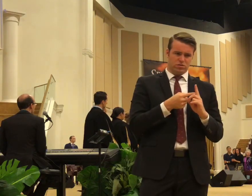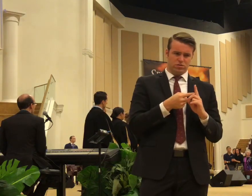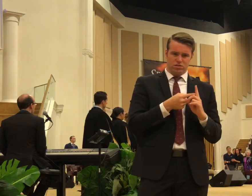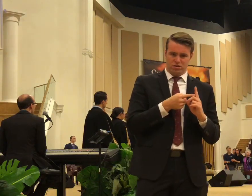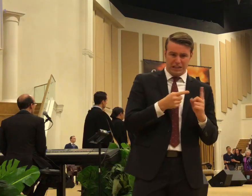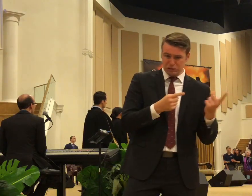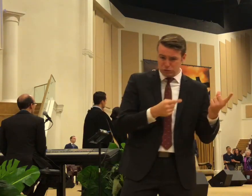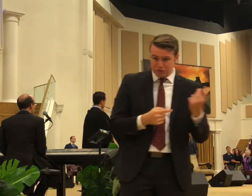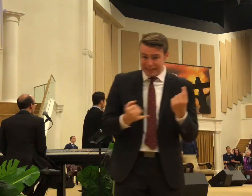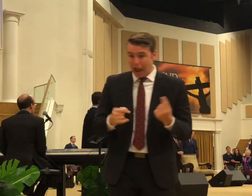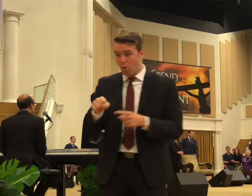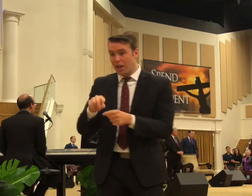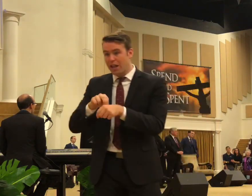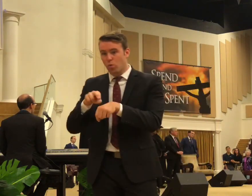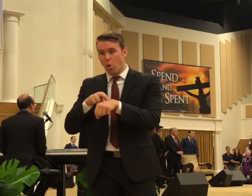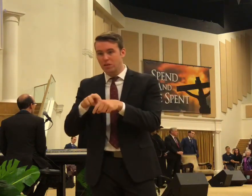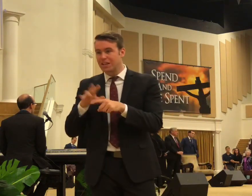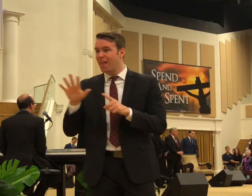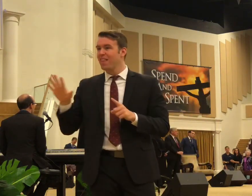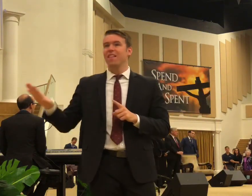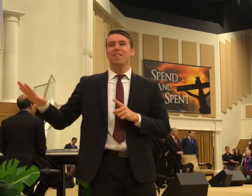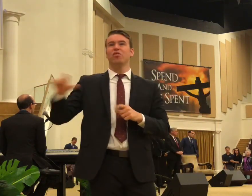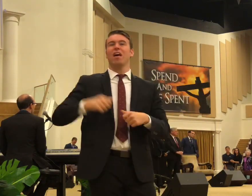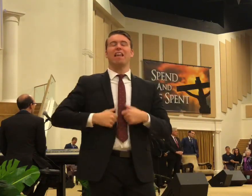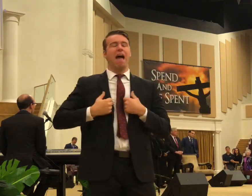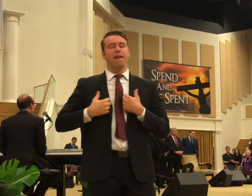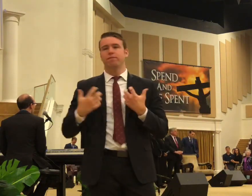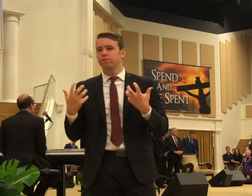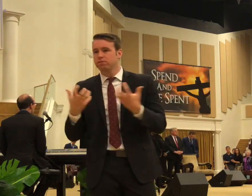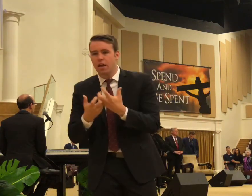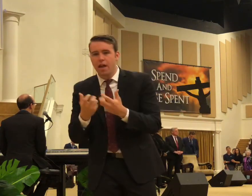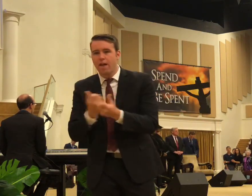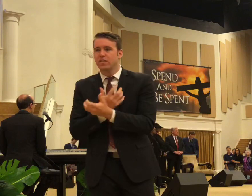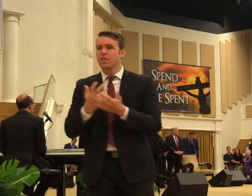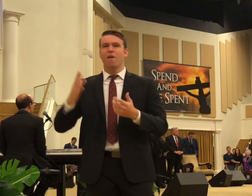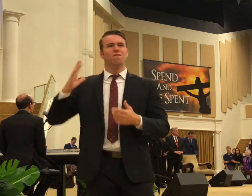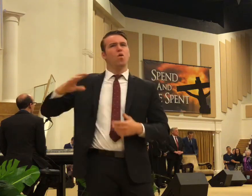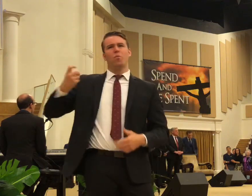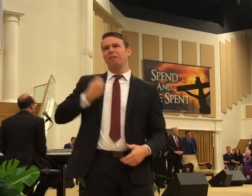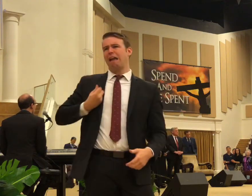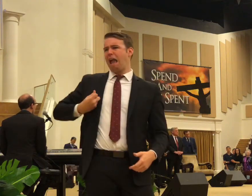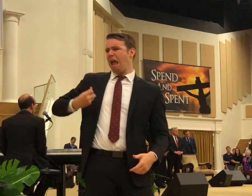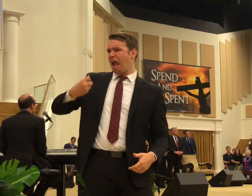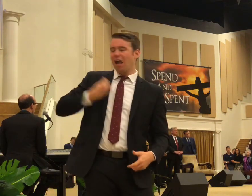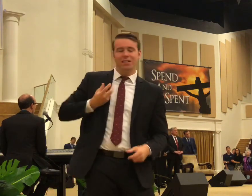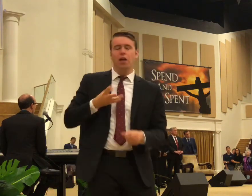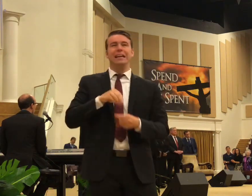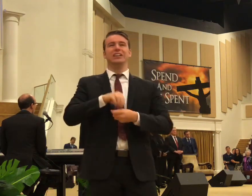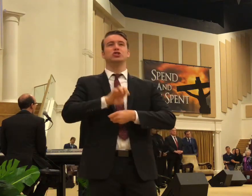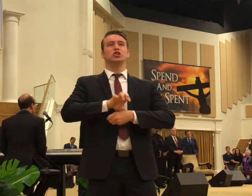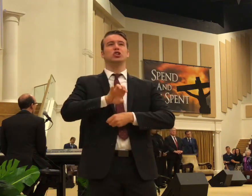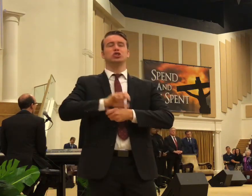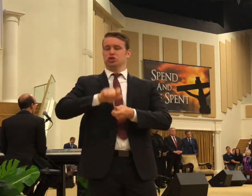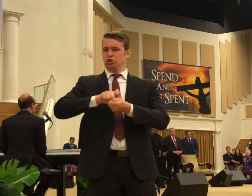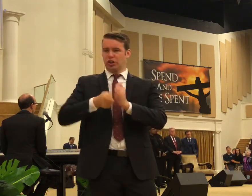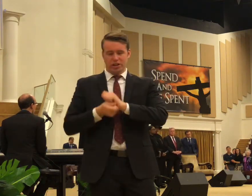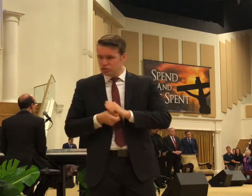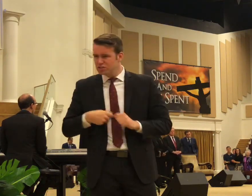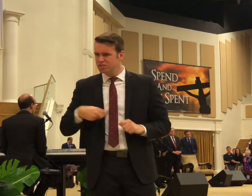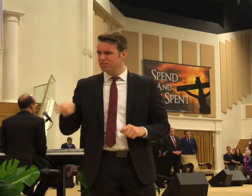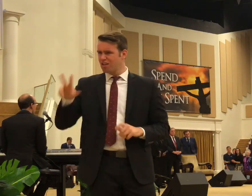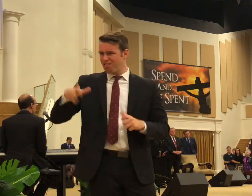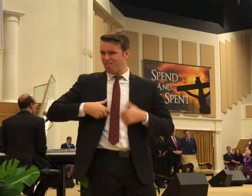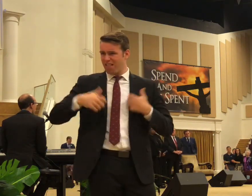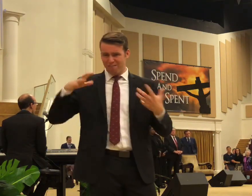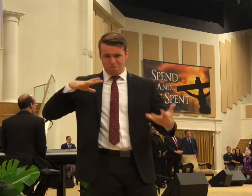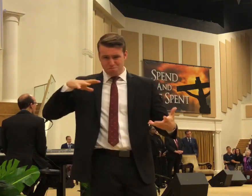faces of couples whose lives have been put back together. I'm looking at former gang members that are in the church. I'm looking at lives that were